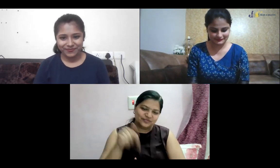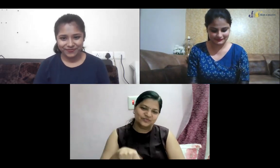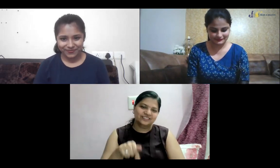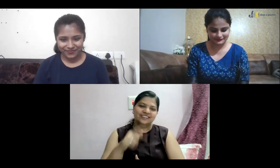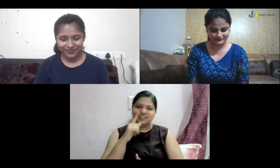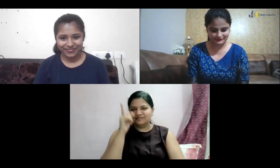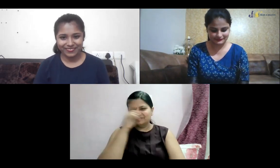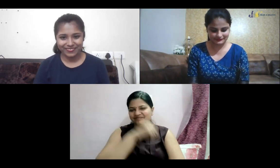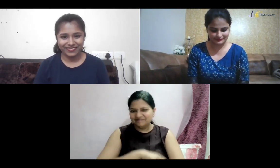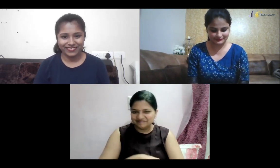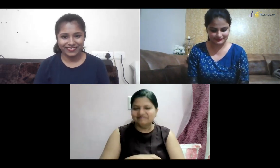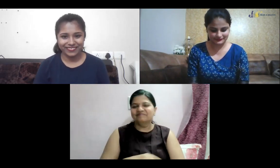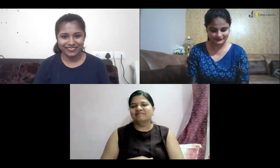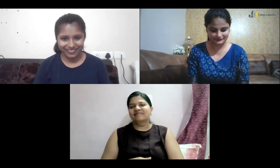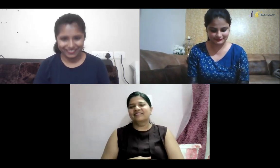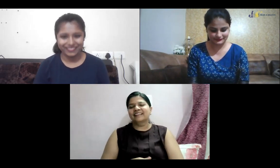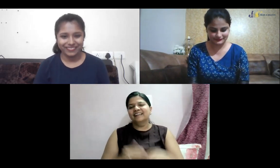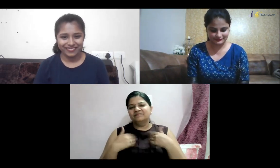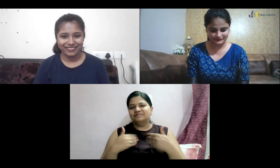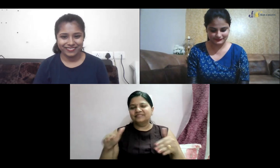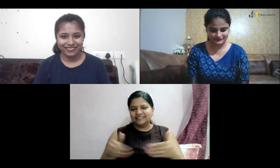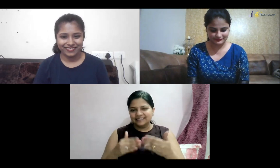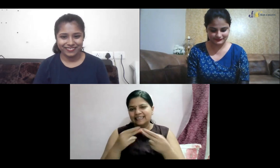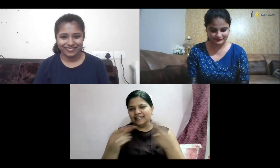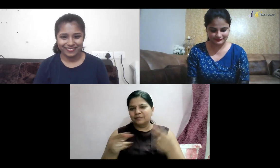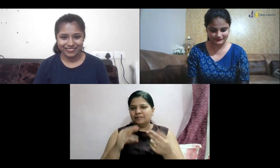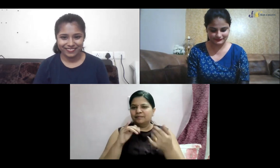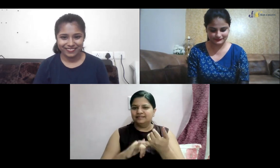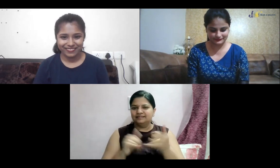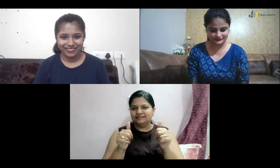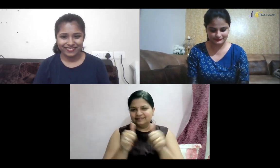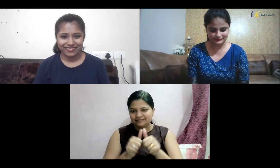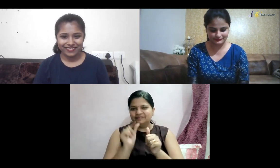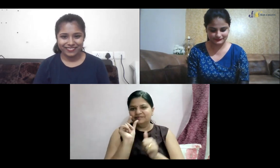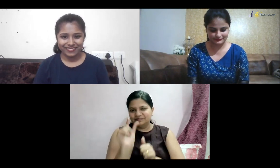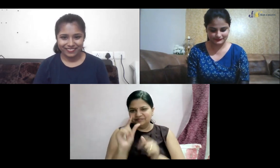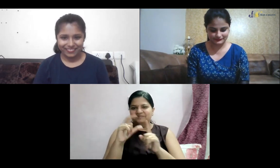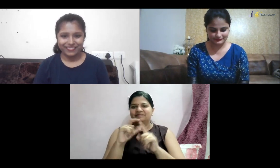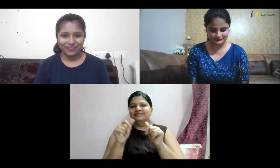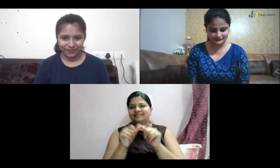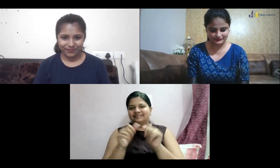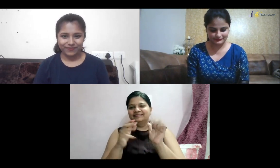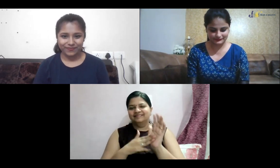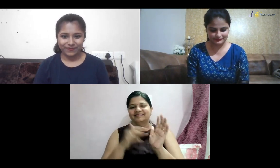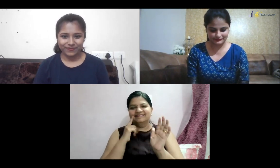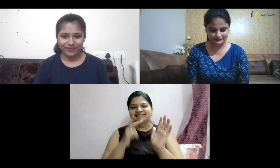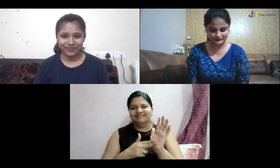Yeah, so thank you for providing me the opportunity on this International Women's Day. And my name is